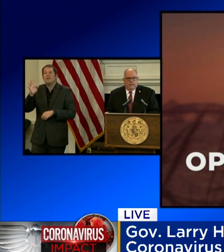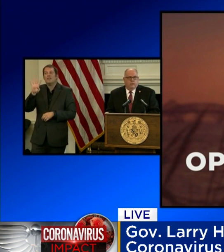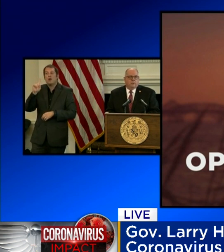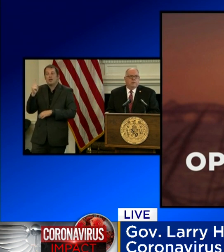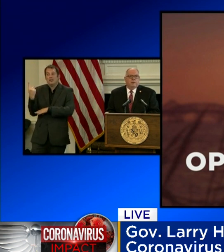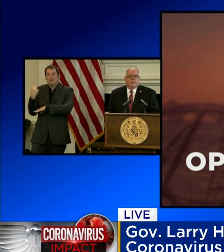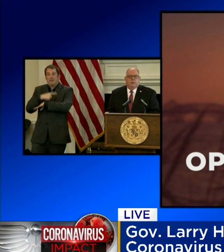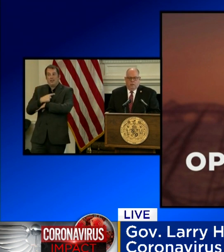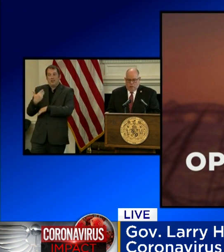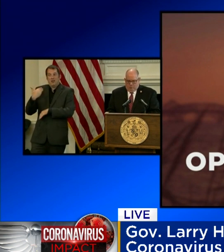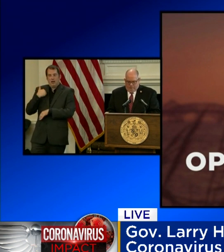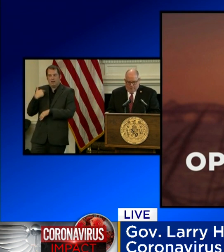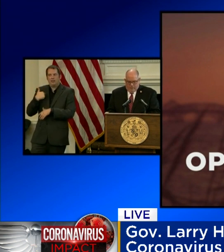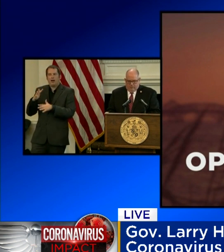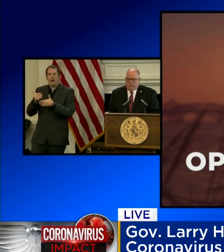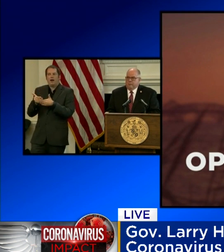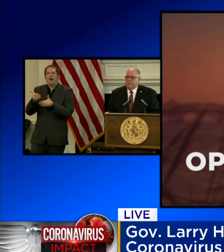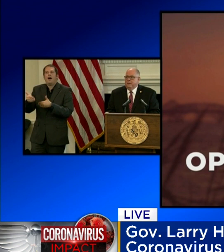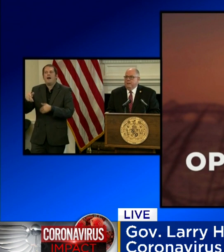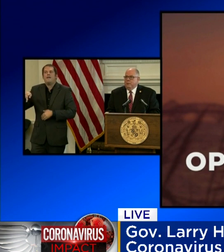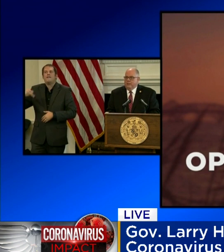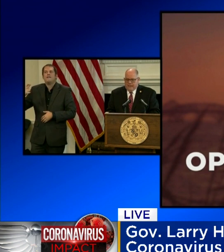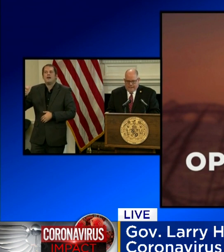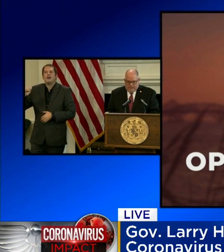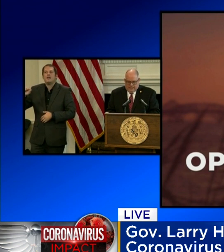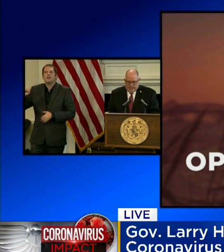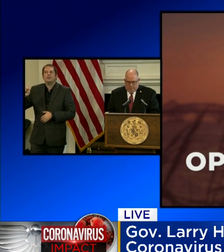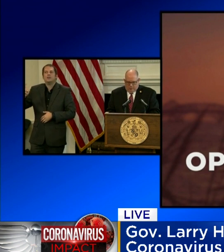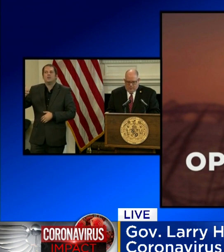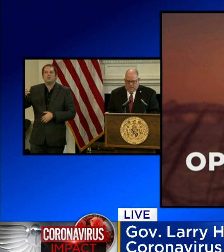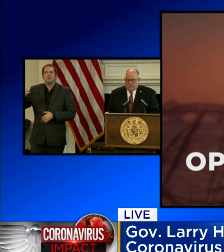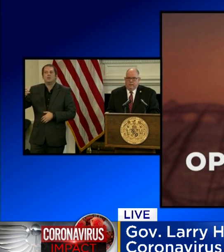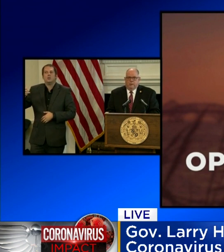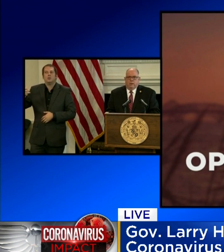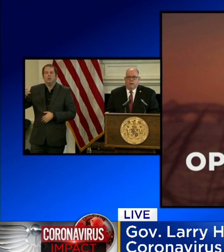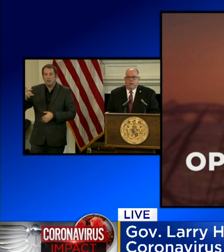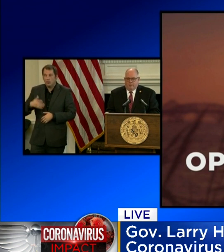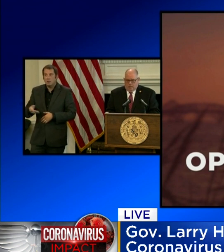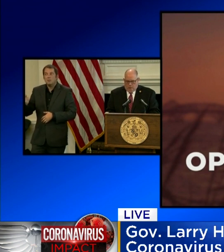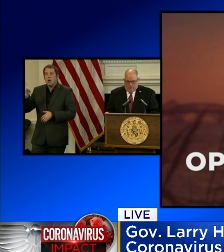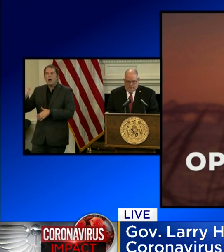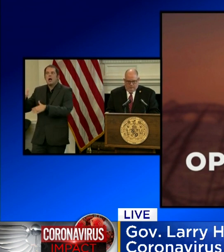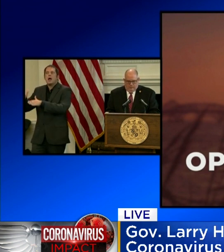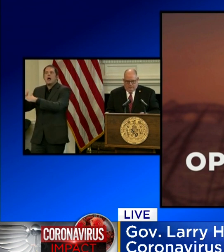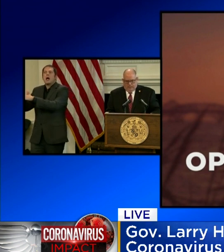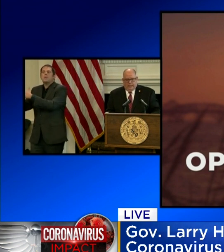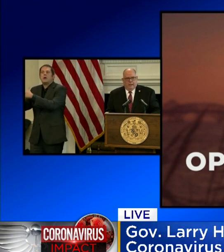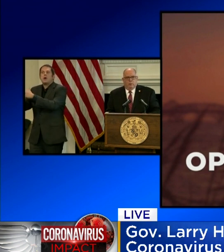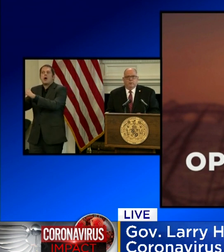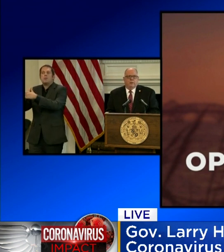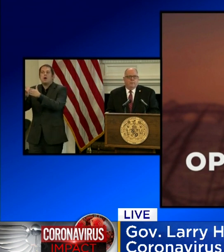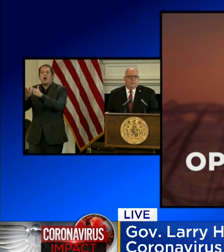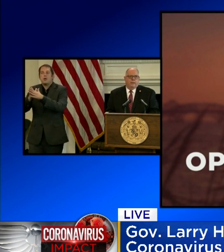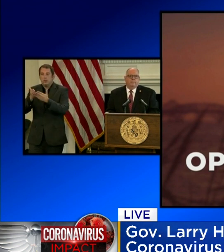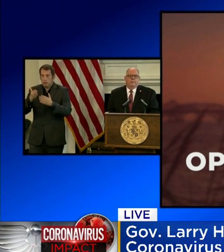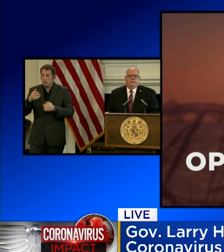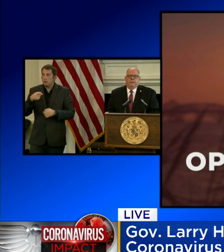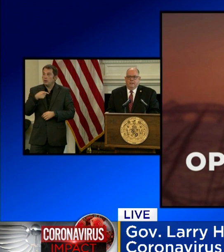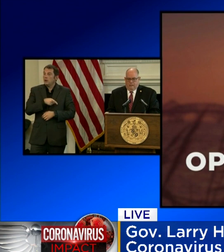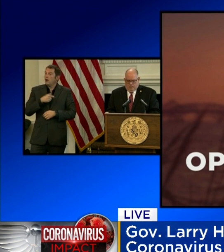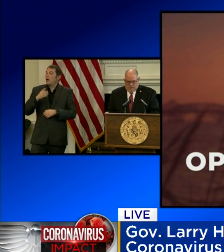Maryland is open for business, with 98% of our economy open and able to